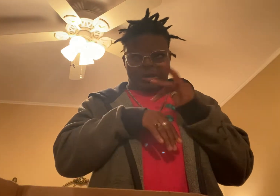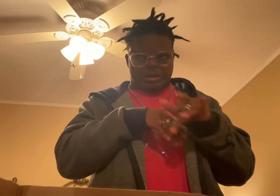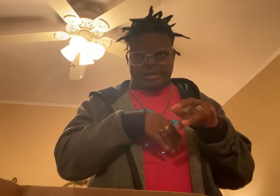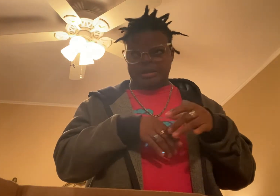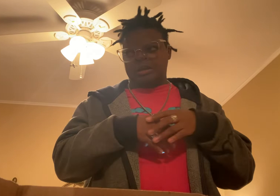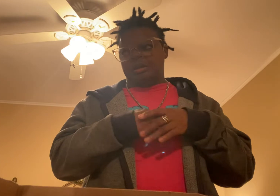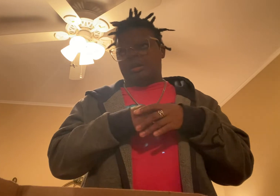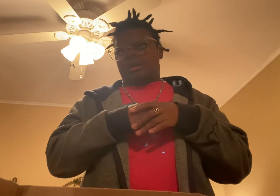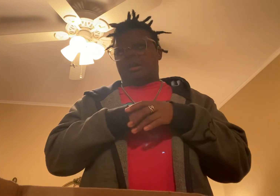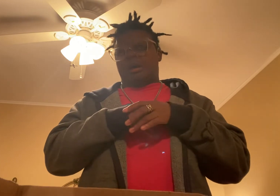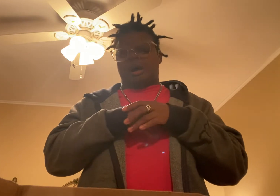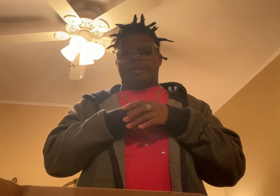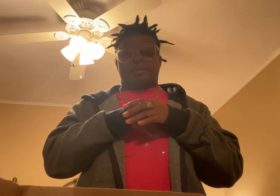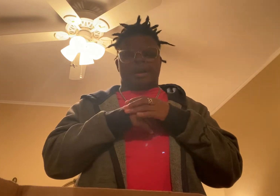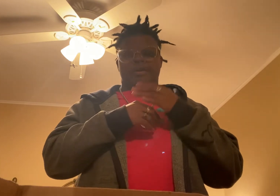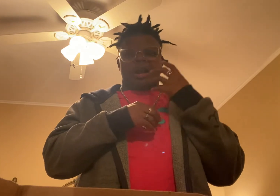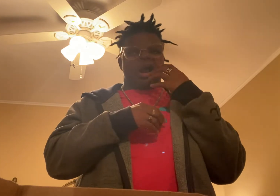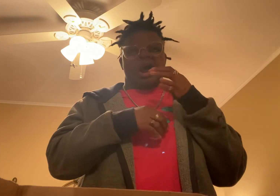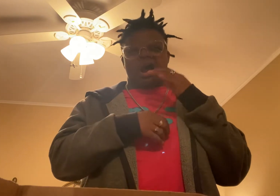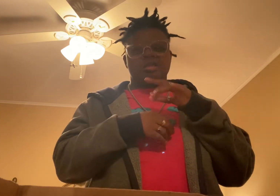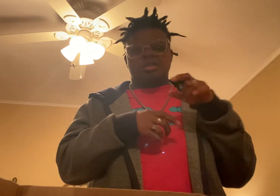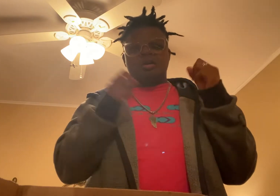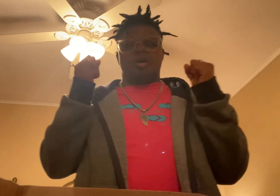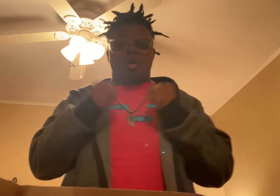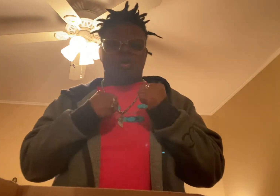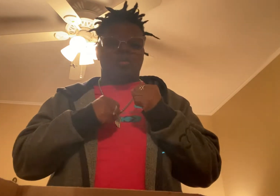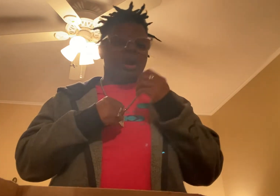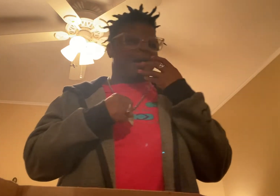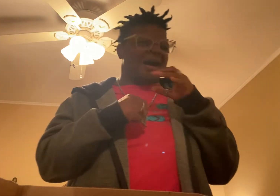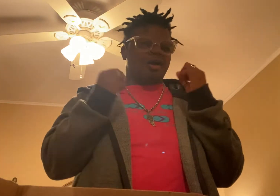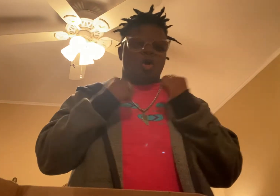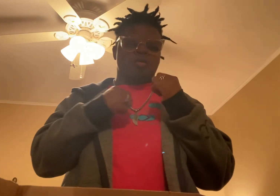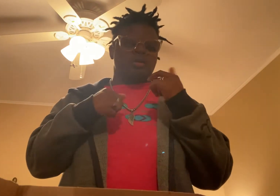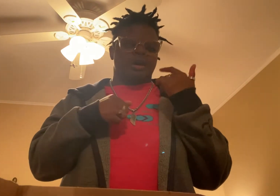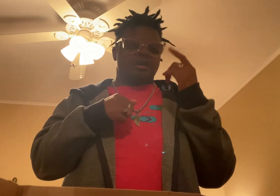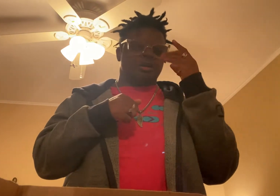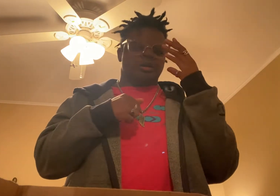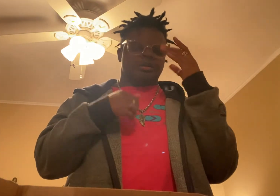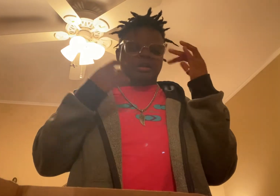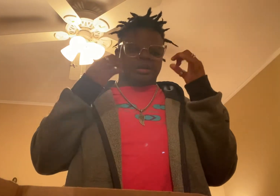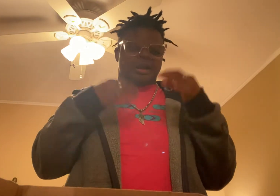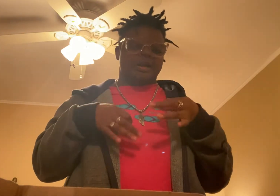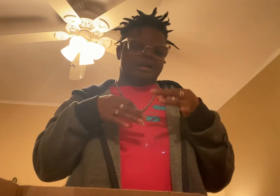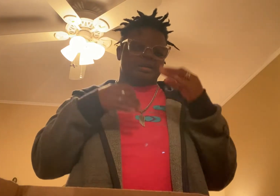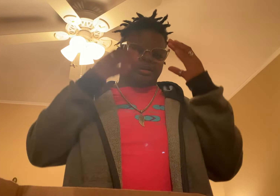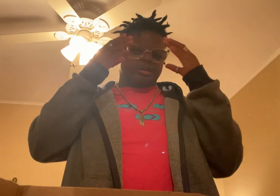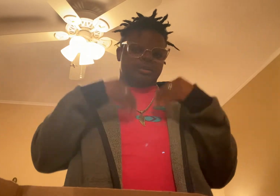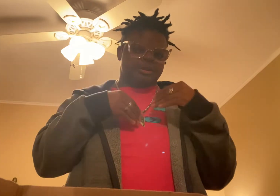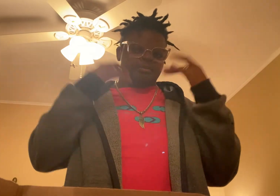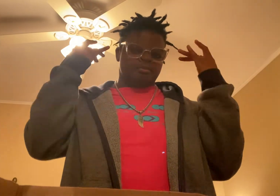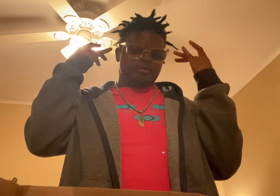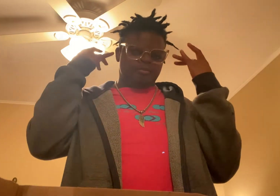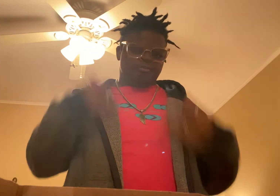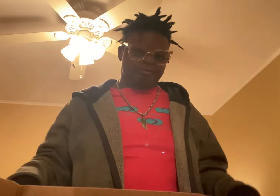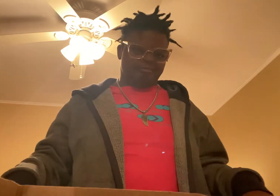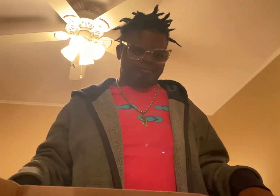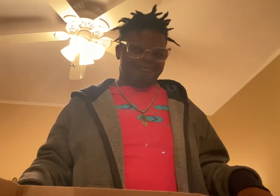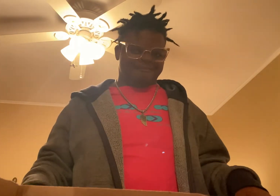barely. I was hot, then cold, hot, cold, so I just decided to sleep